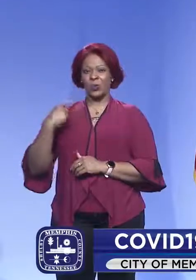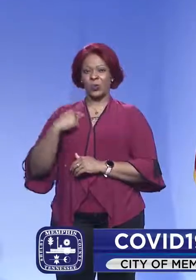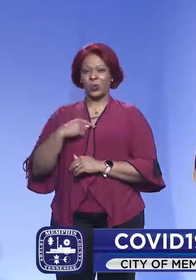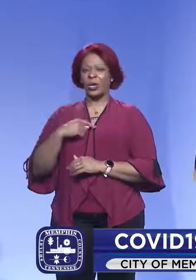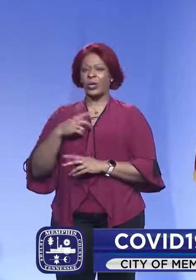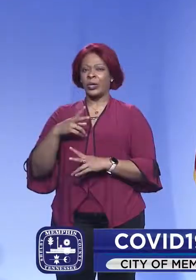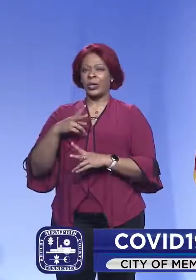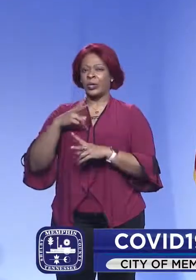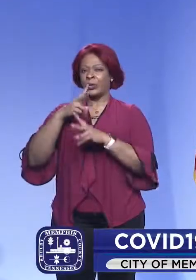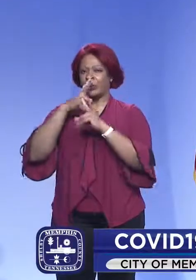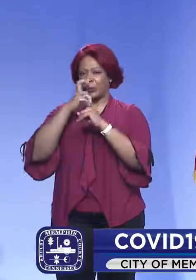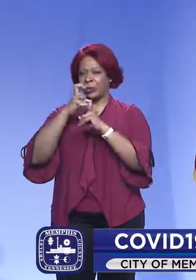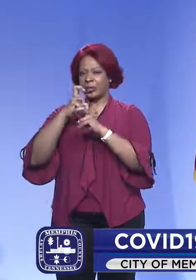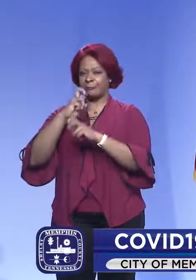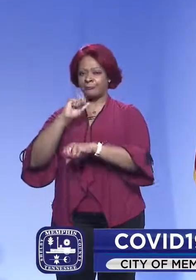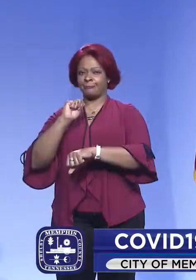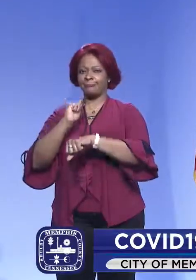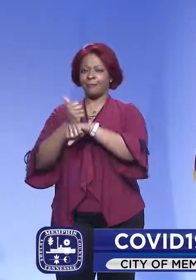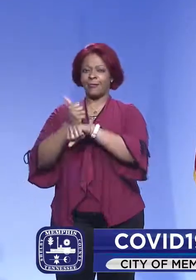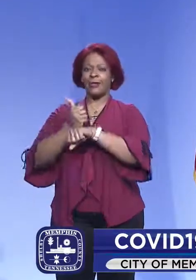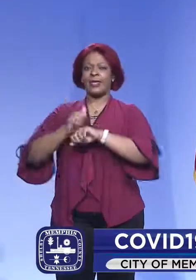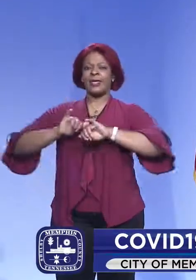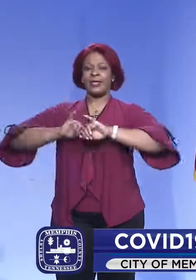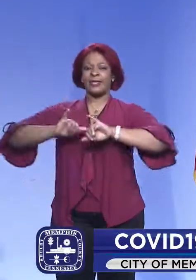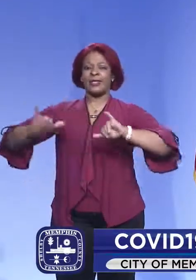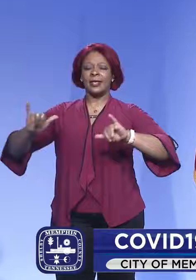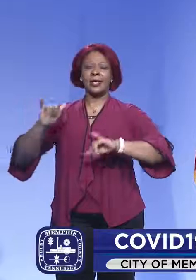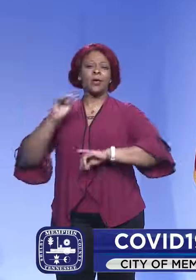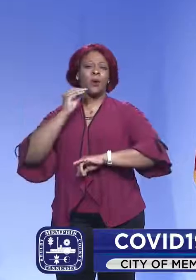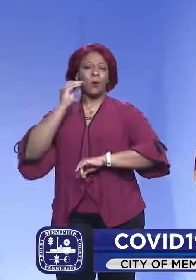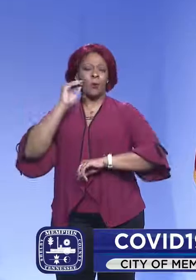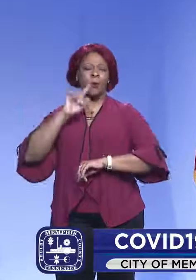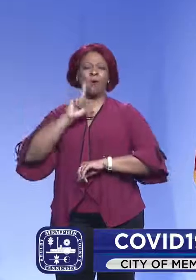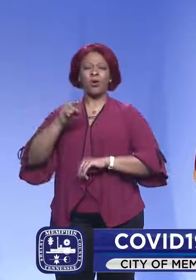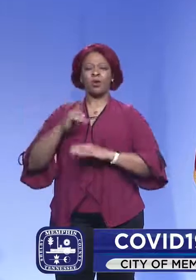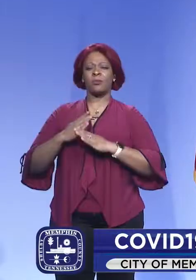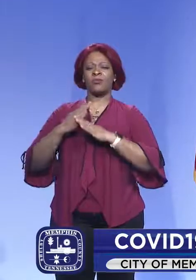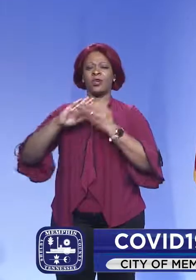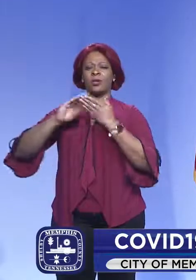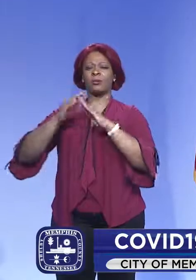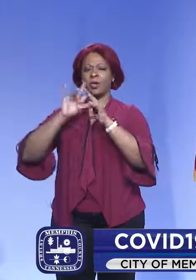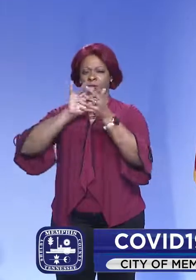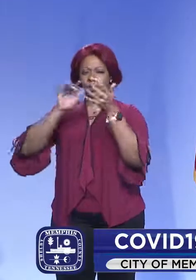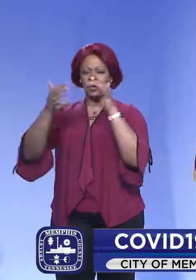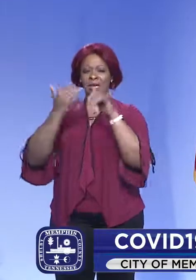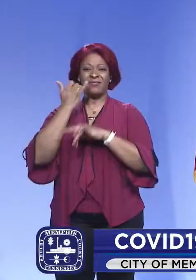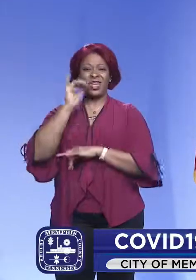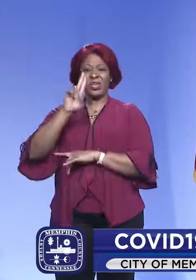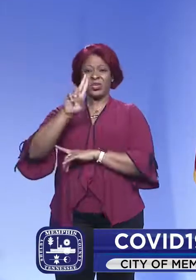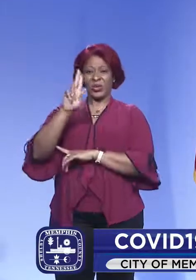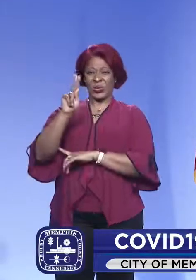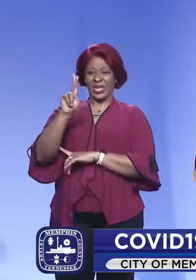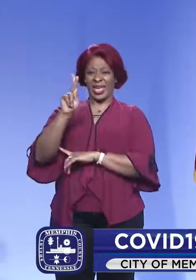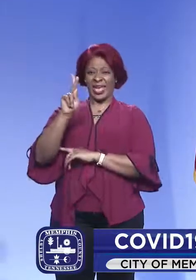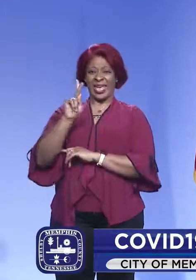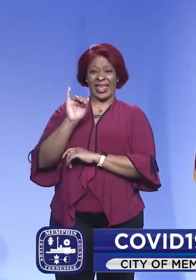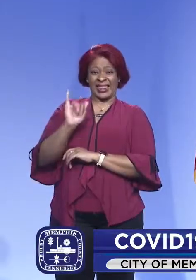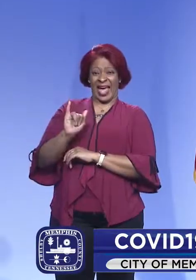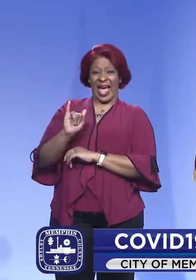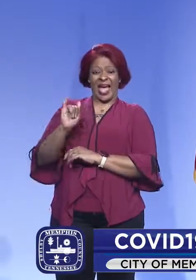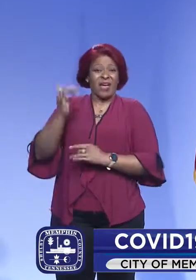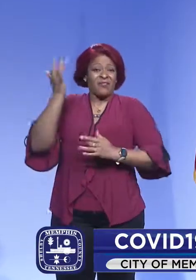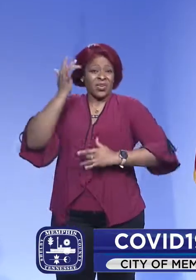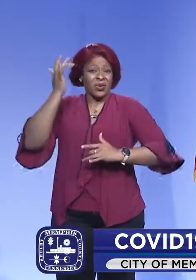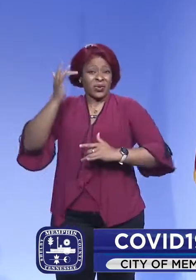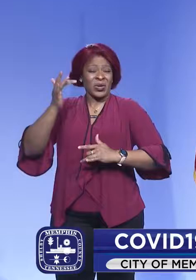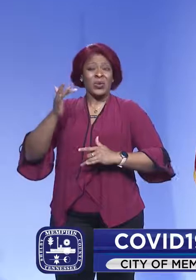sort of shelter-in-place order to try and prevent that community spread. If the UK variant is detected, will